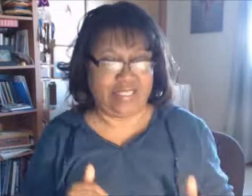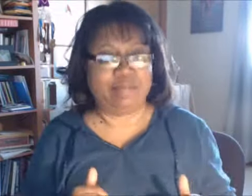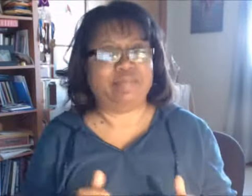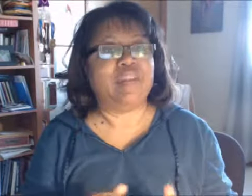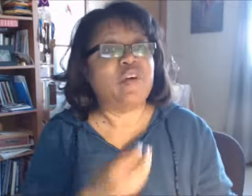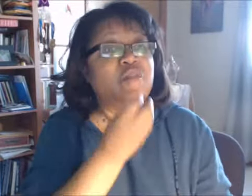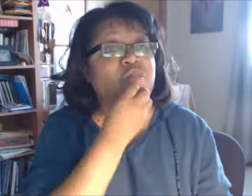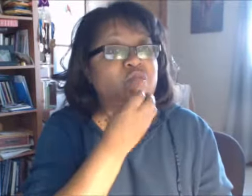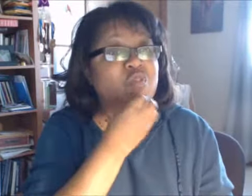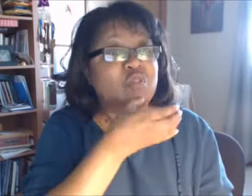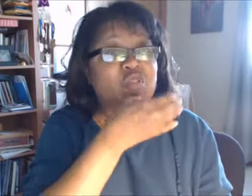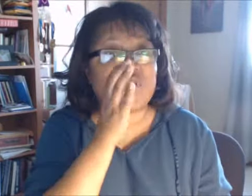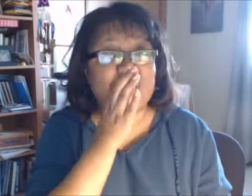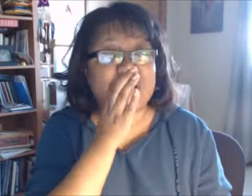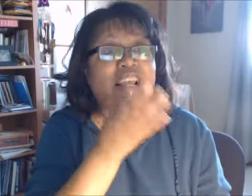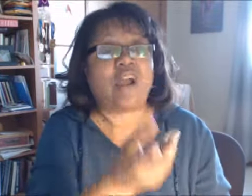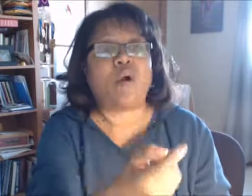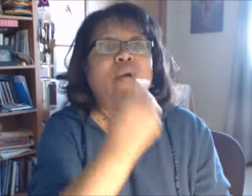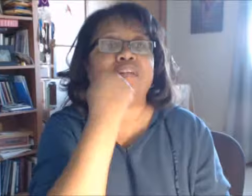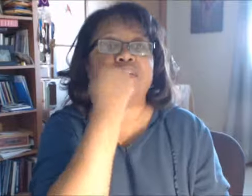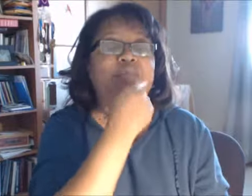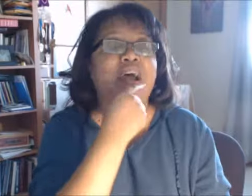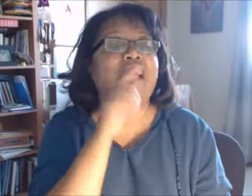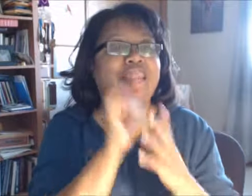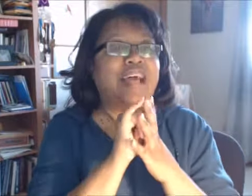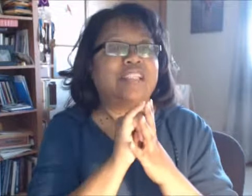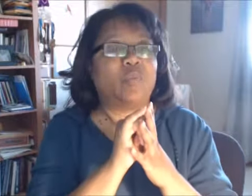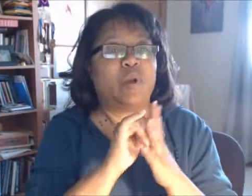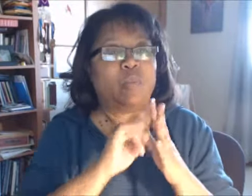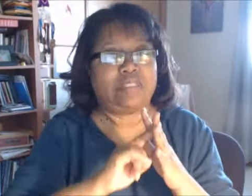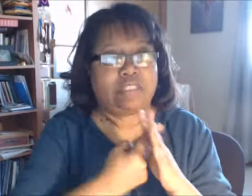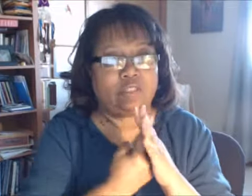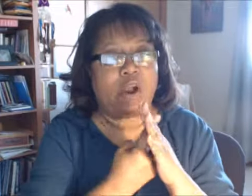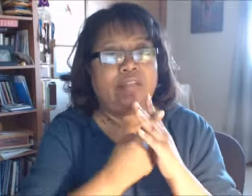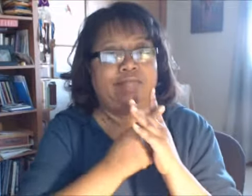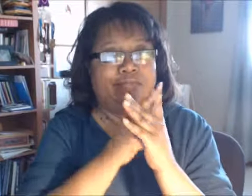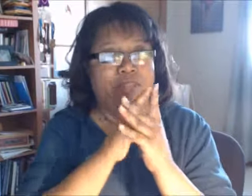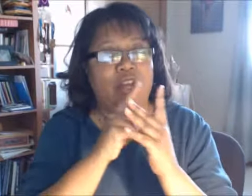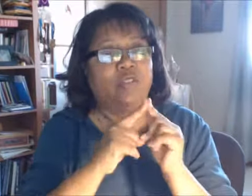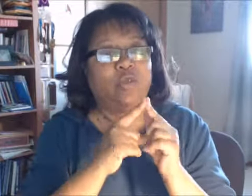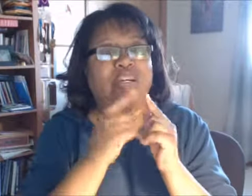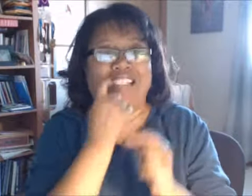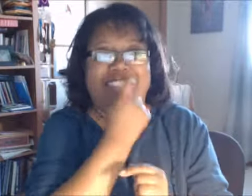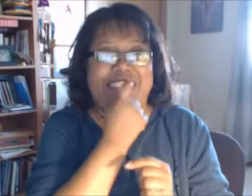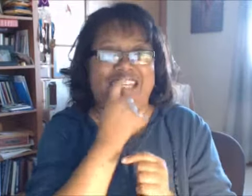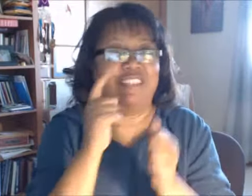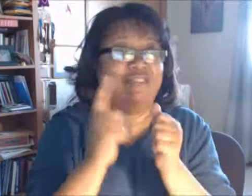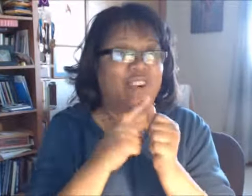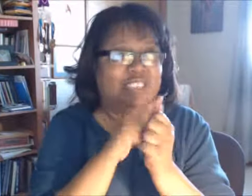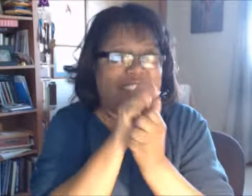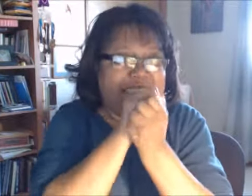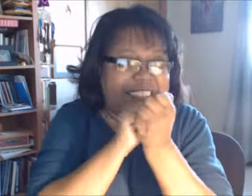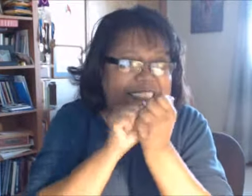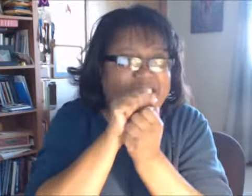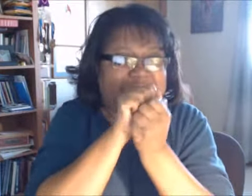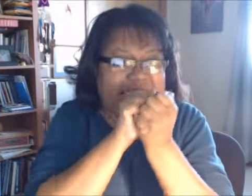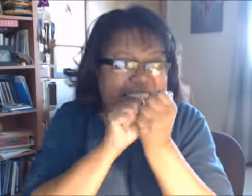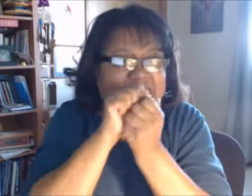Food or beverages come into the mouth, and that's where the digestive process starts. Your teeth are used, first of all, to physically break down food